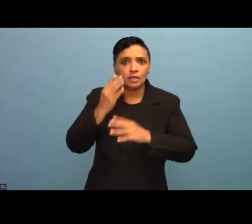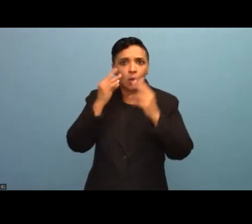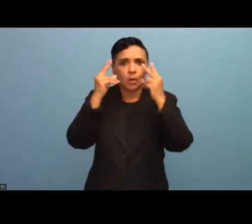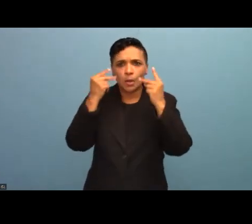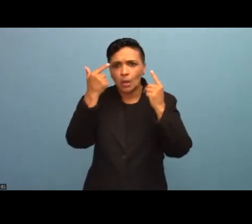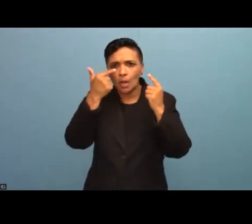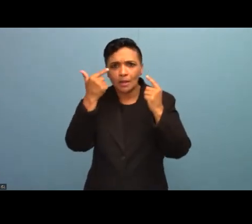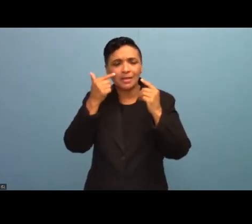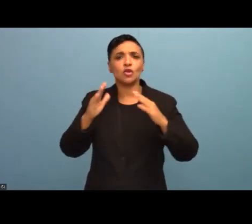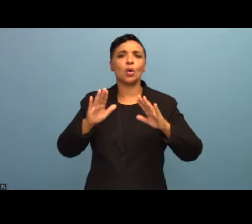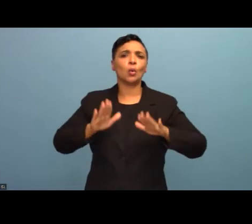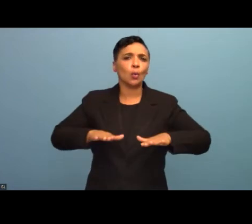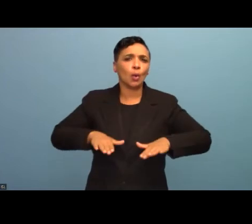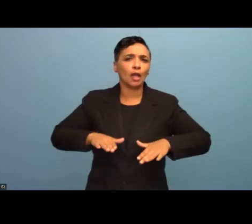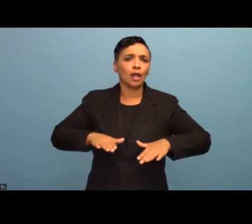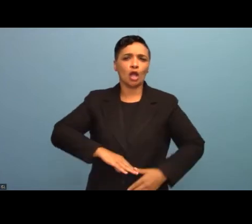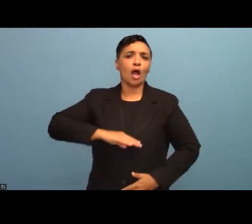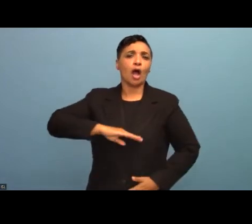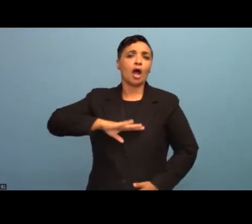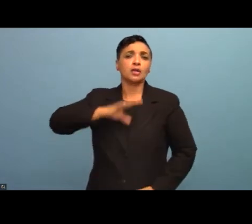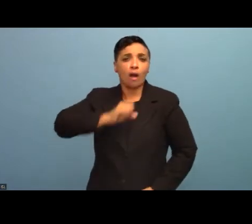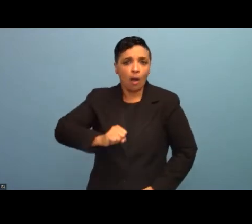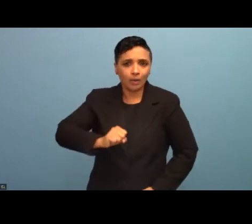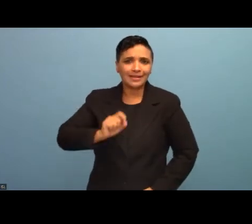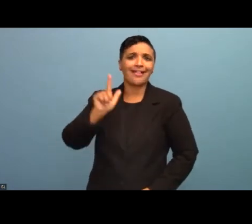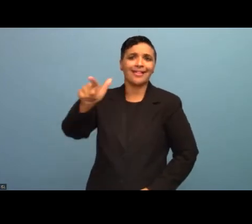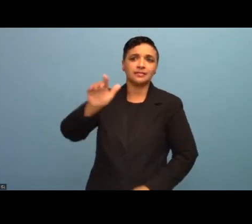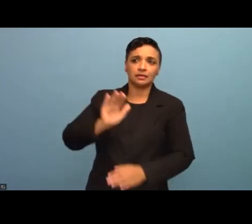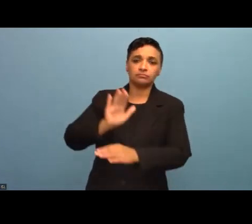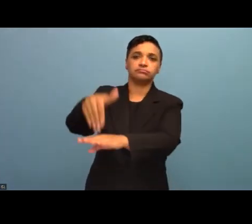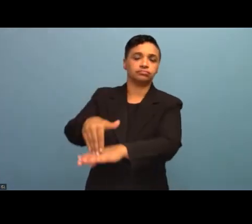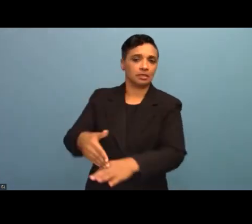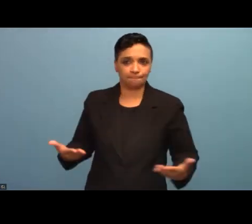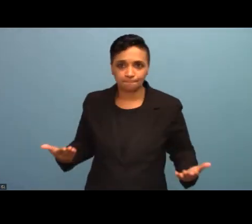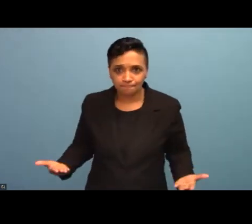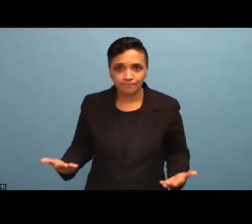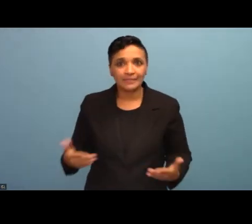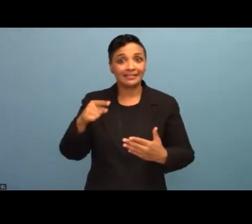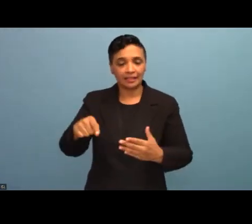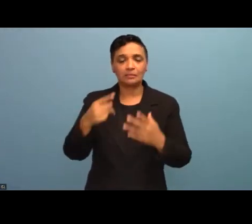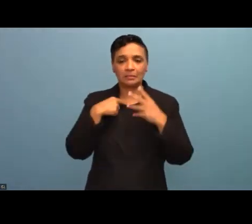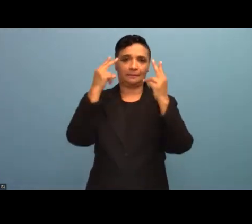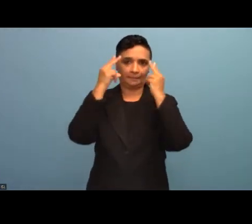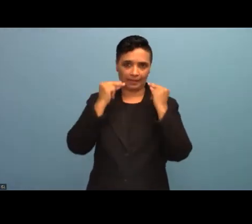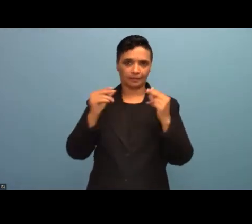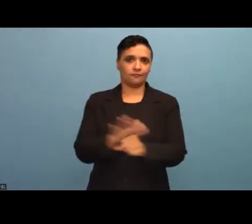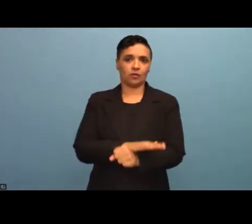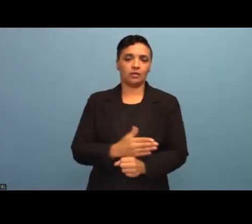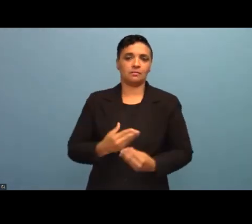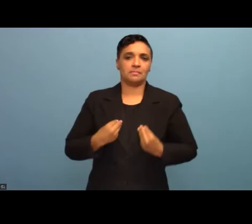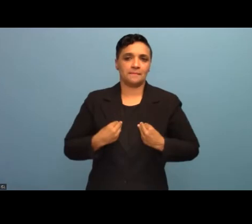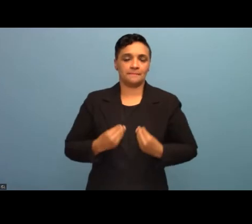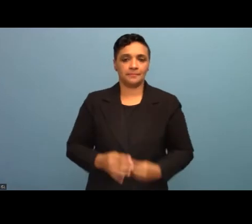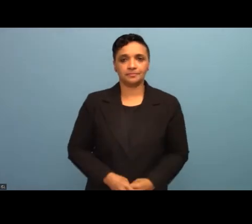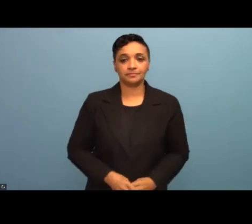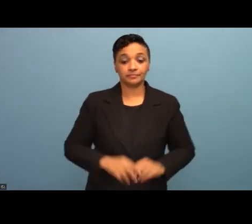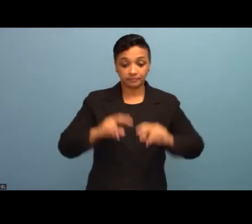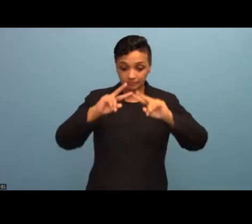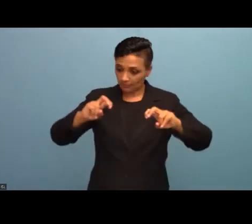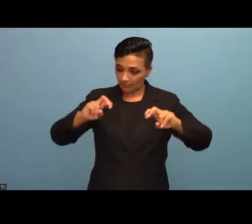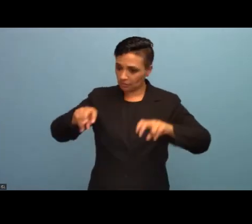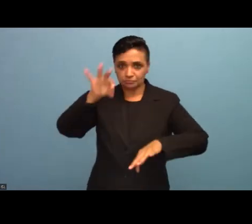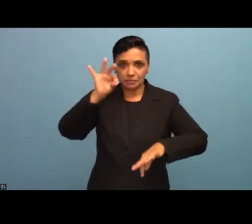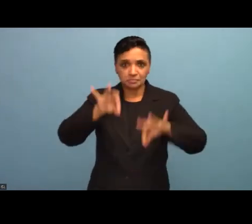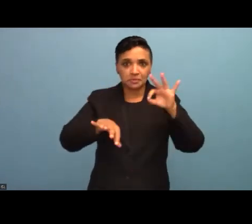eye diseases at health facilities, hence childhood blindness. These findings prompted another